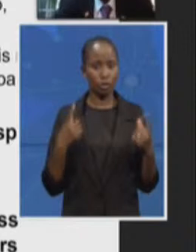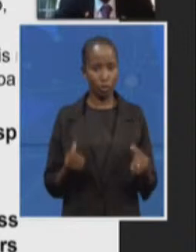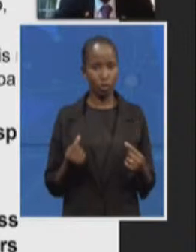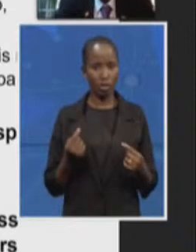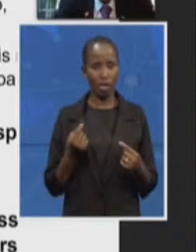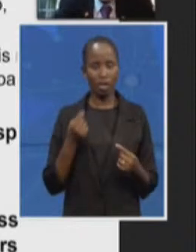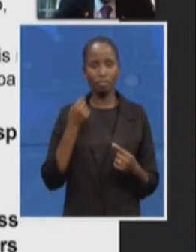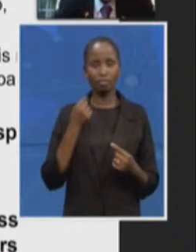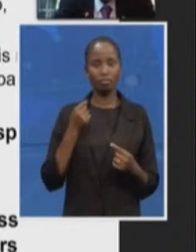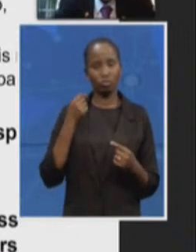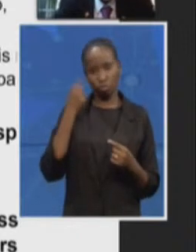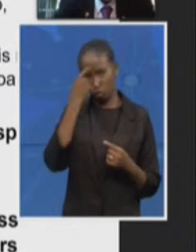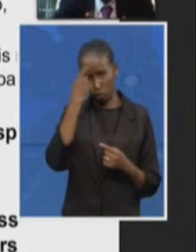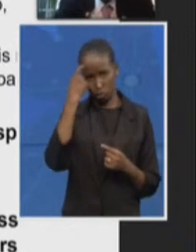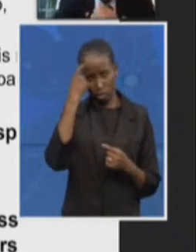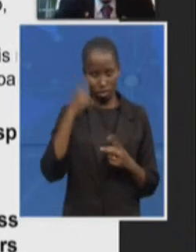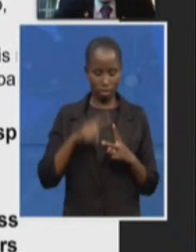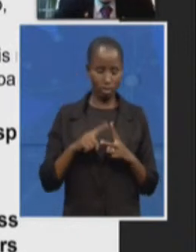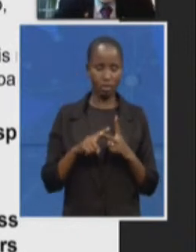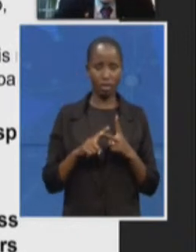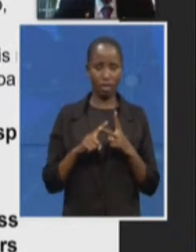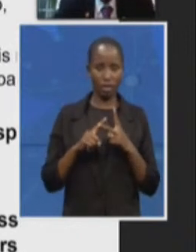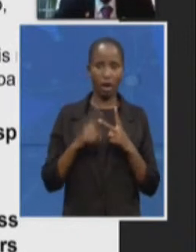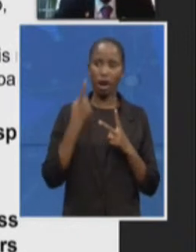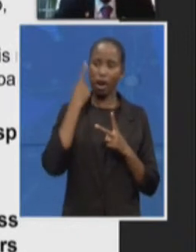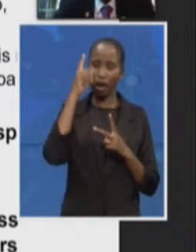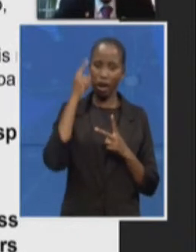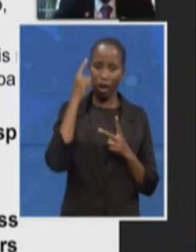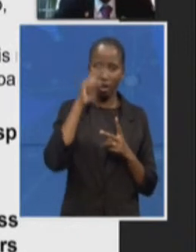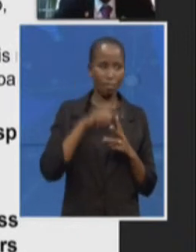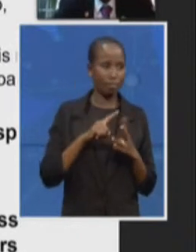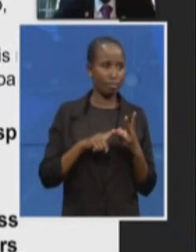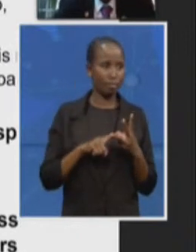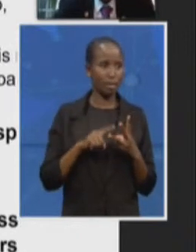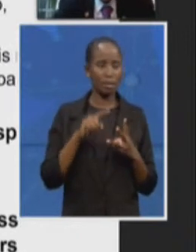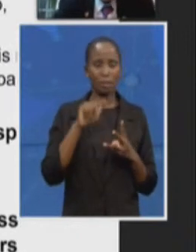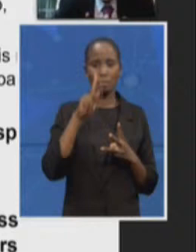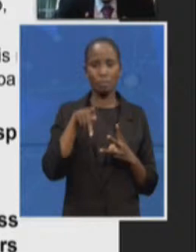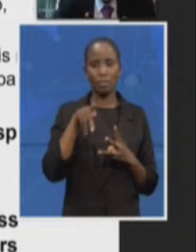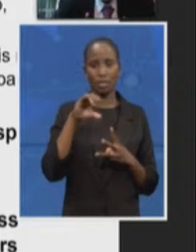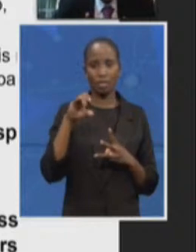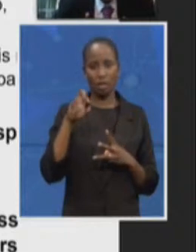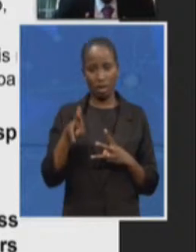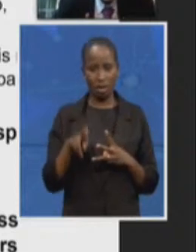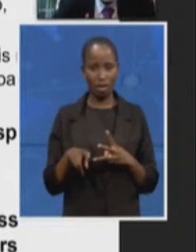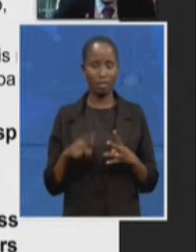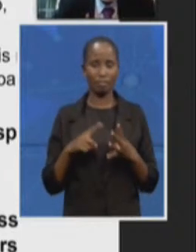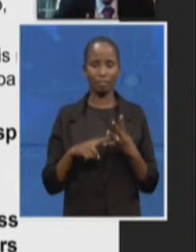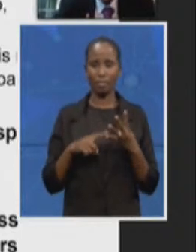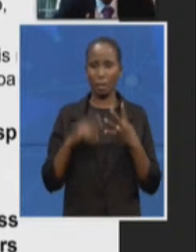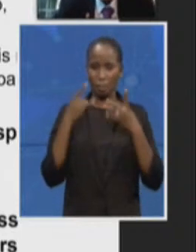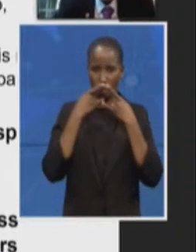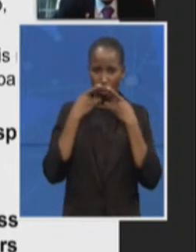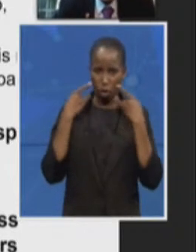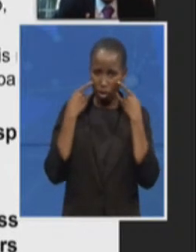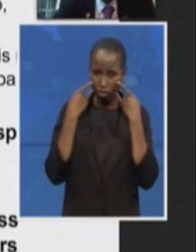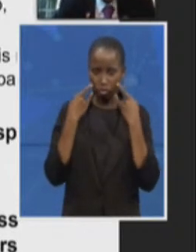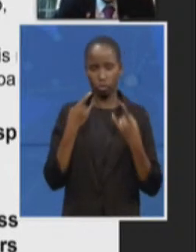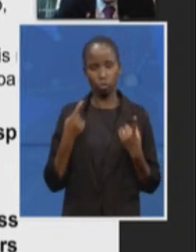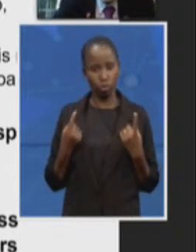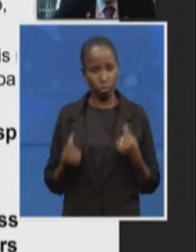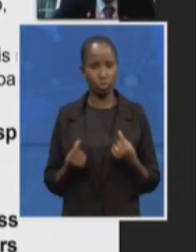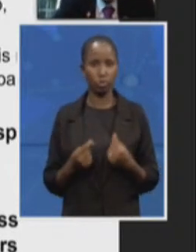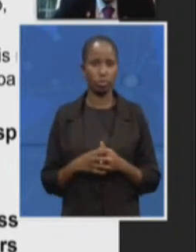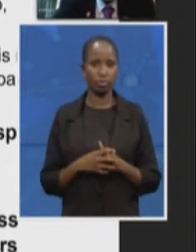negative PCR result at boarding. You have a mask during the flight. And lastly, as I've just seen, having gone